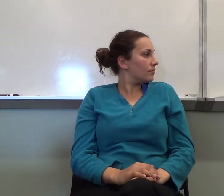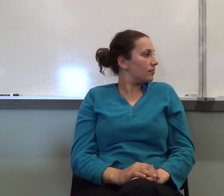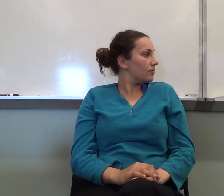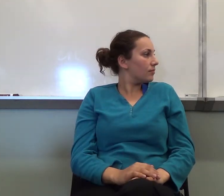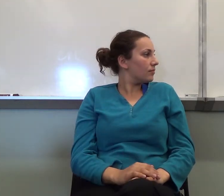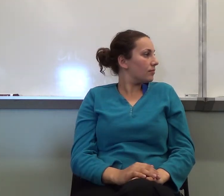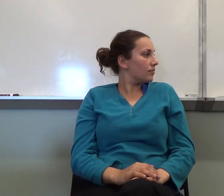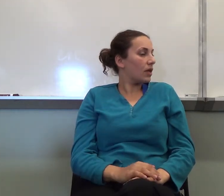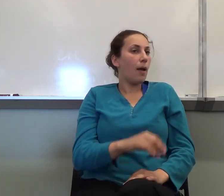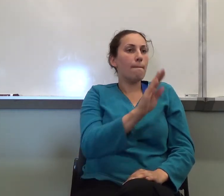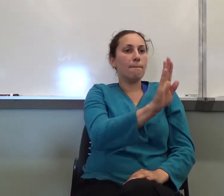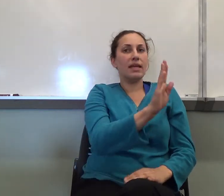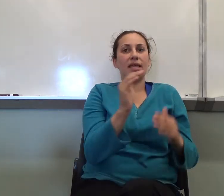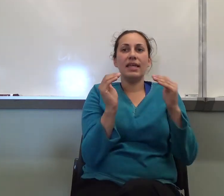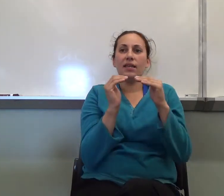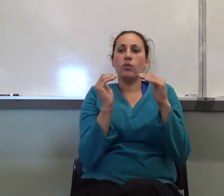that B turns out to be